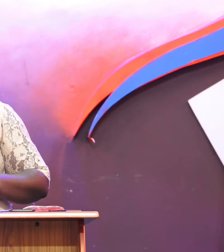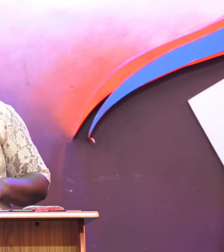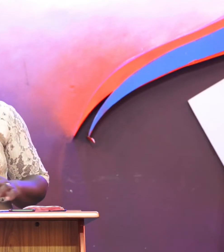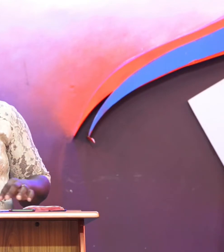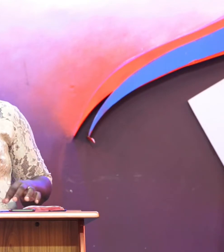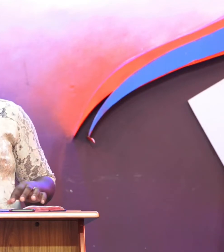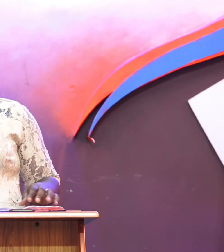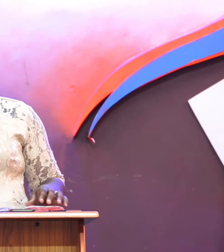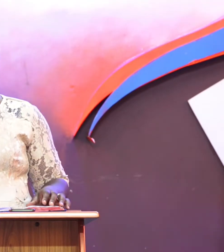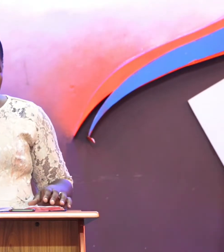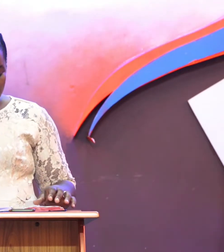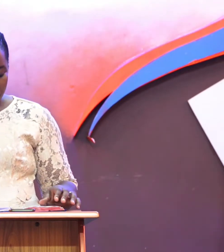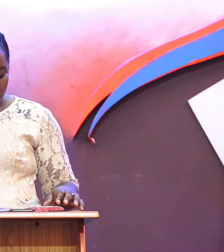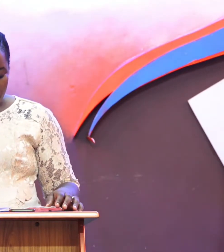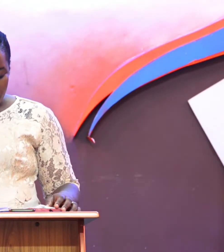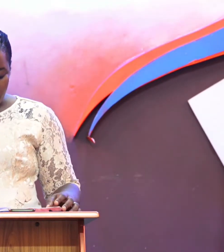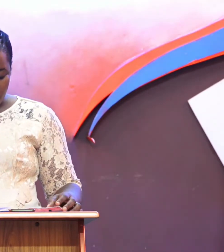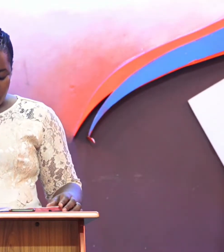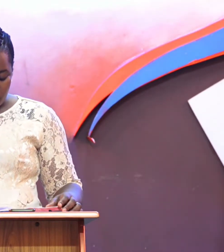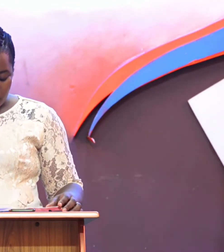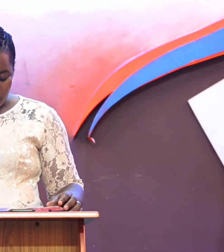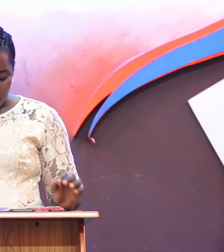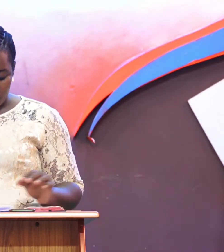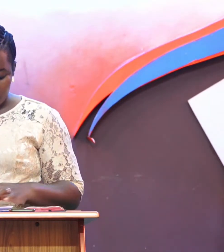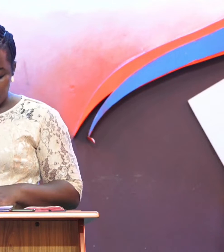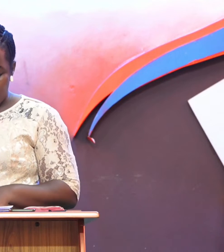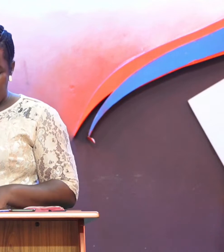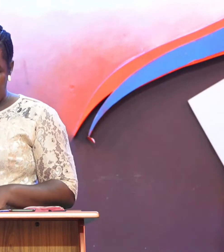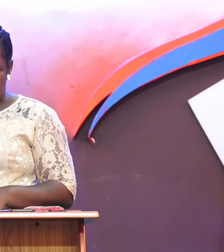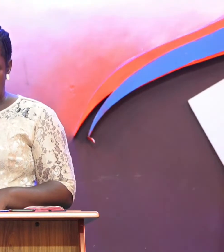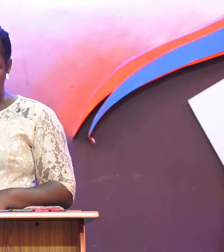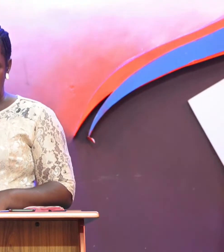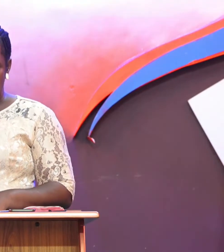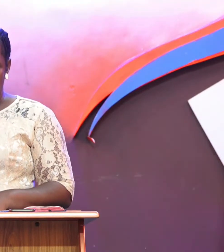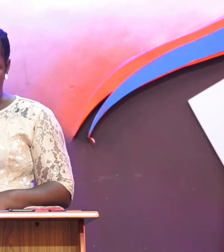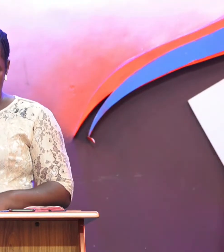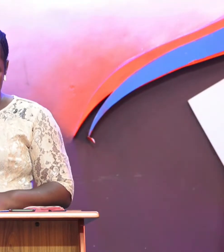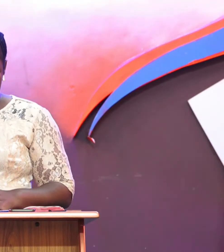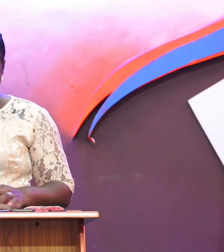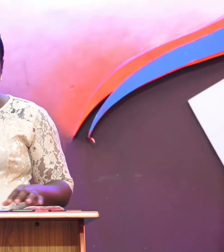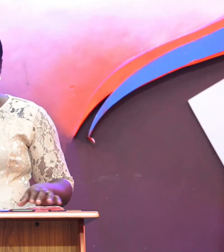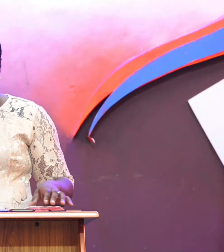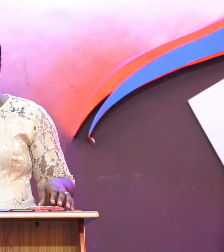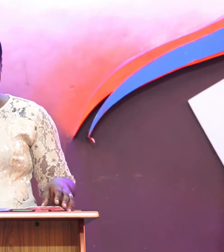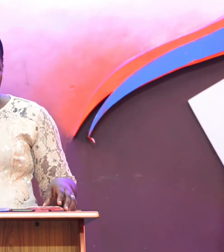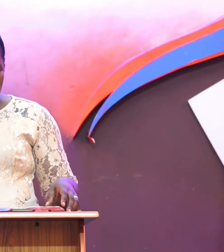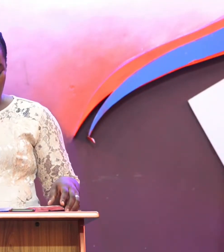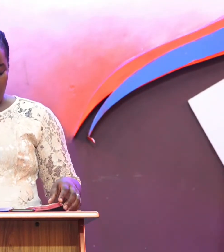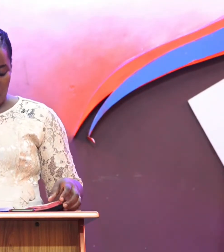Evening service here. We welcome you to our evening service today. Era to sava. And we pray